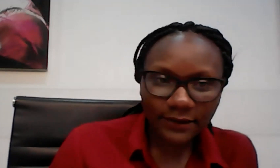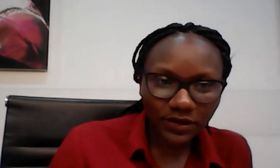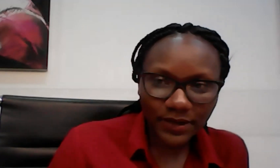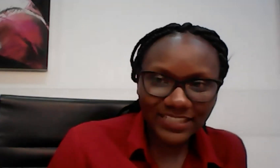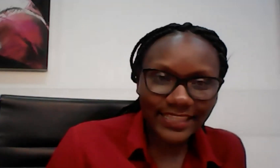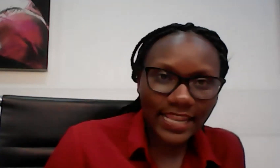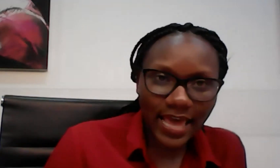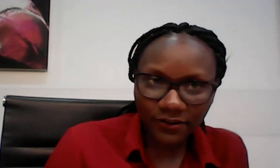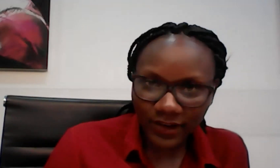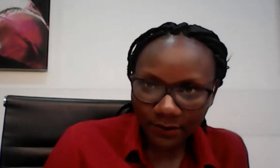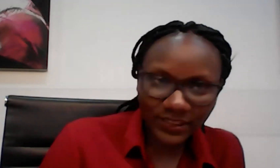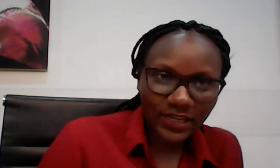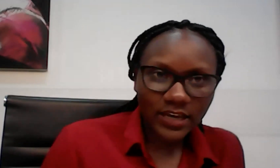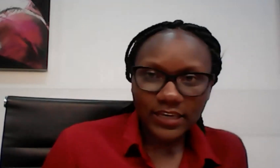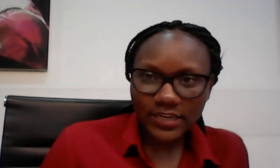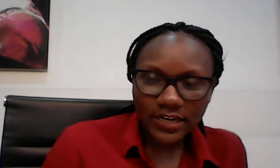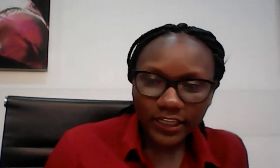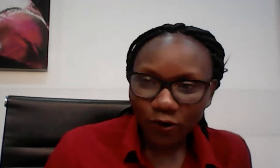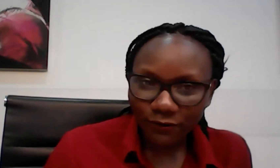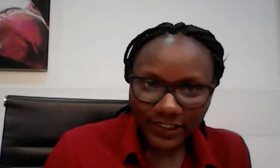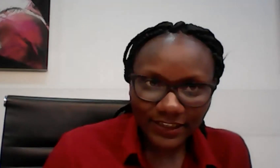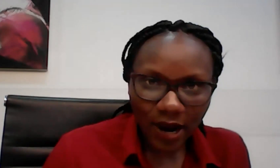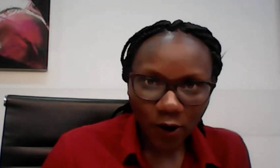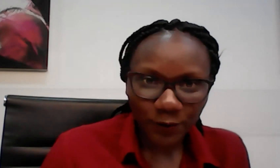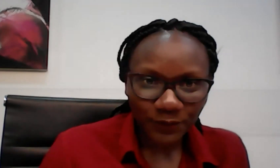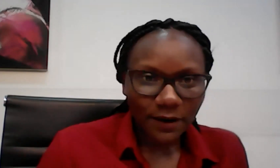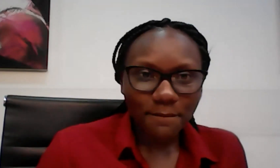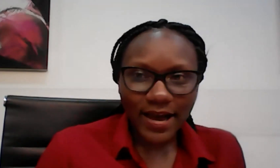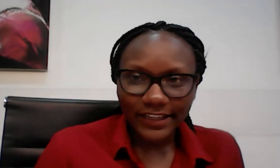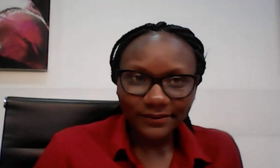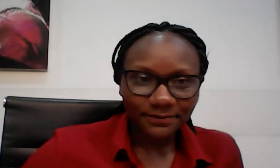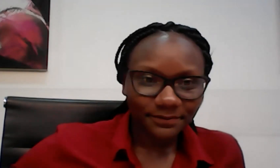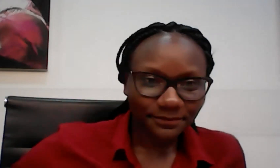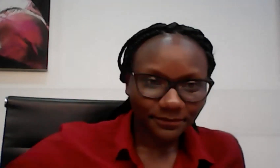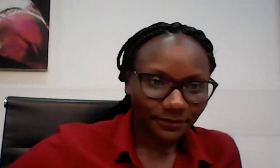and I implement the Live Labs in Innovate Now. Bye.